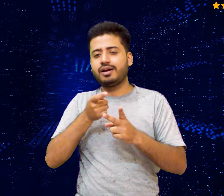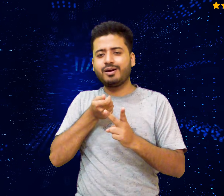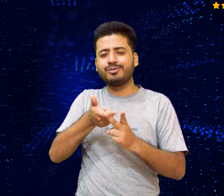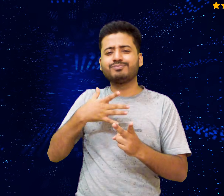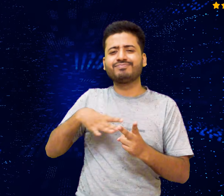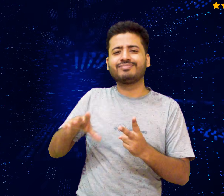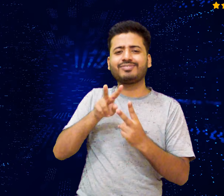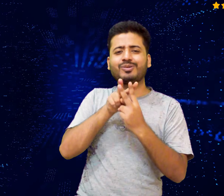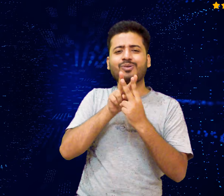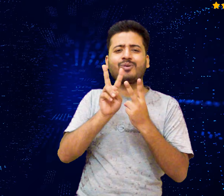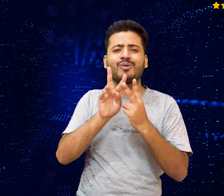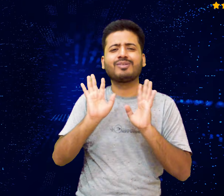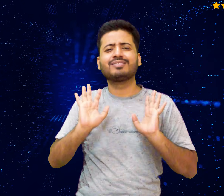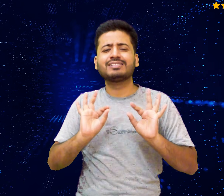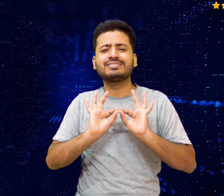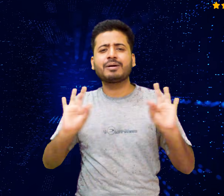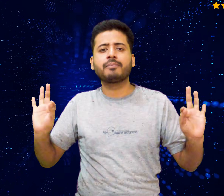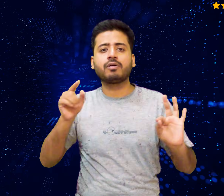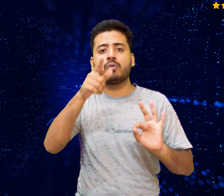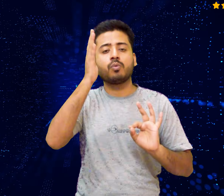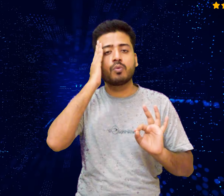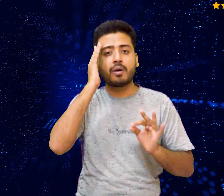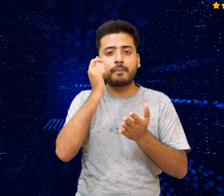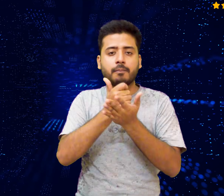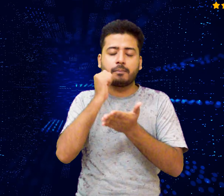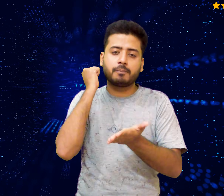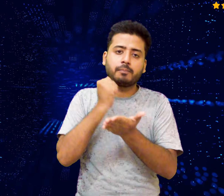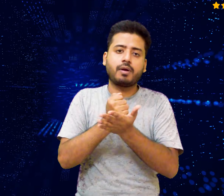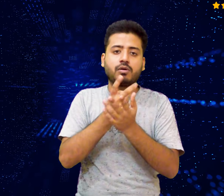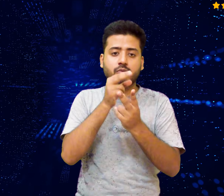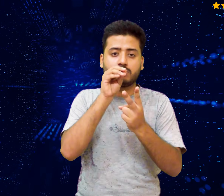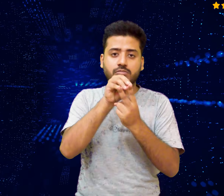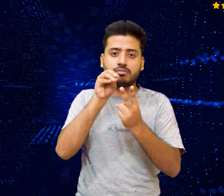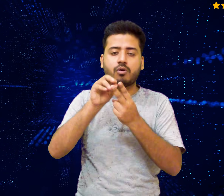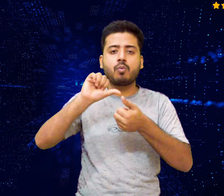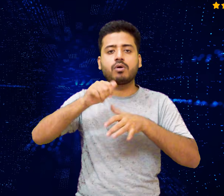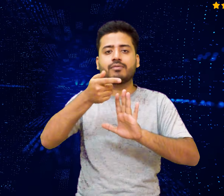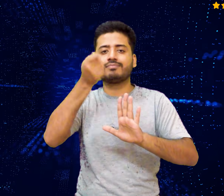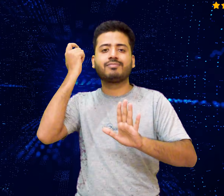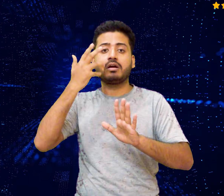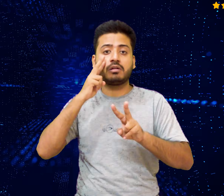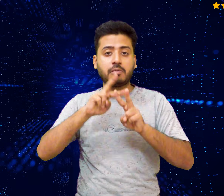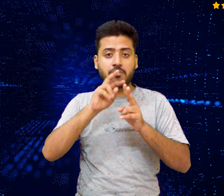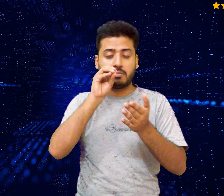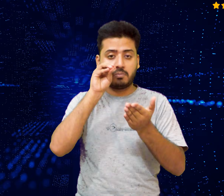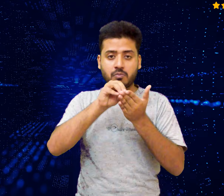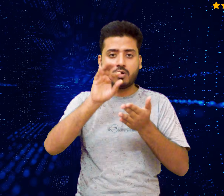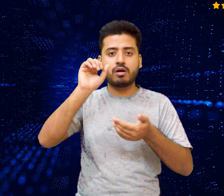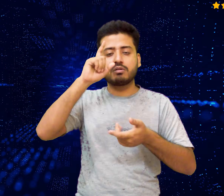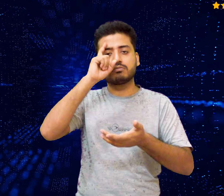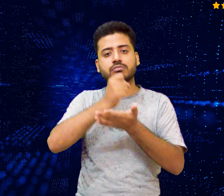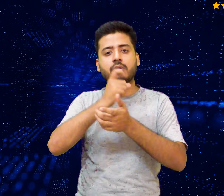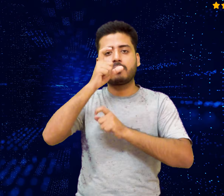offer end-to-end encryption for messaging and data storage, two-factor authentication options beyond